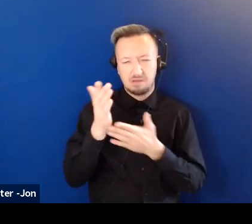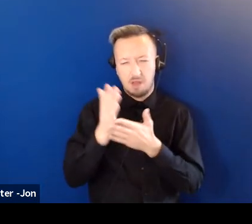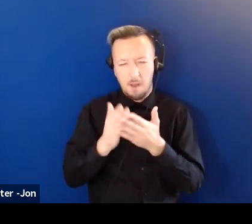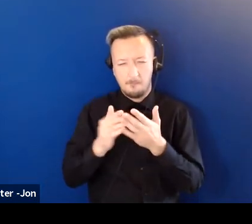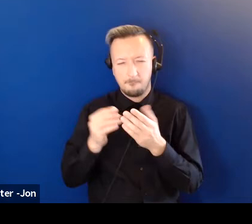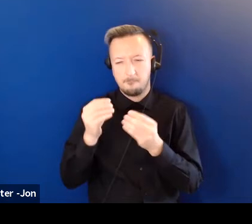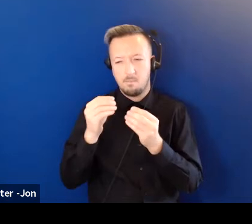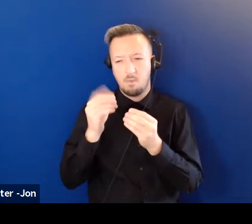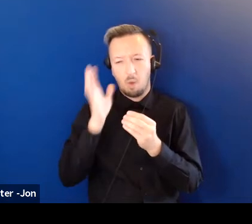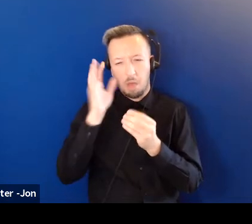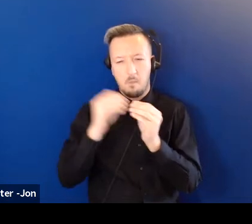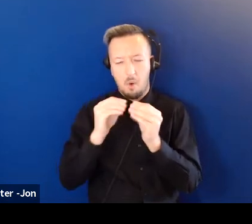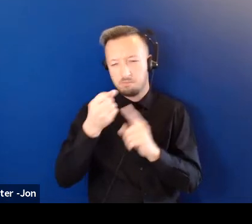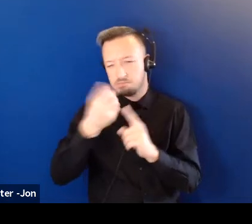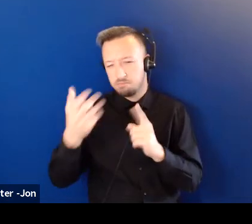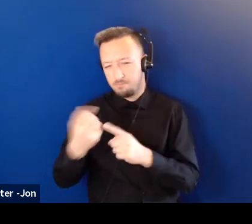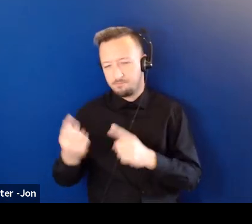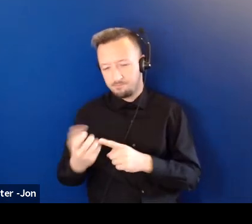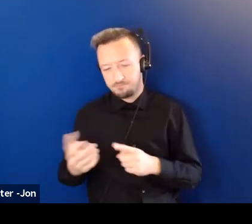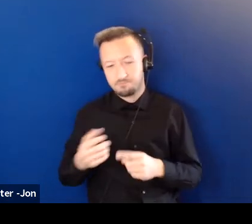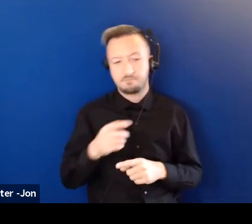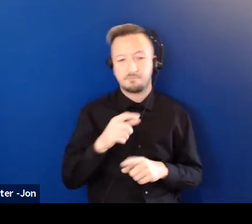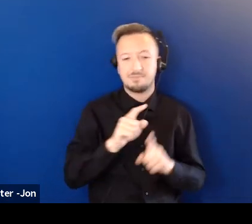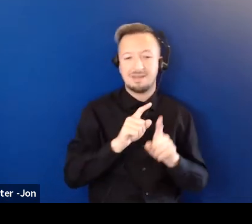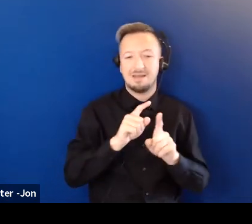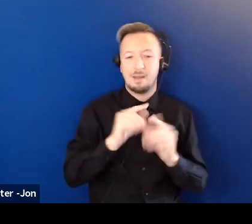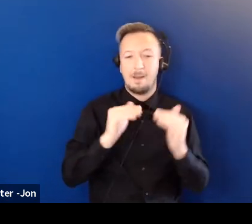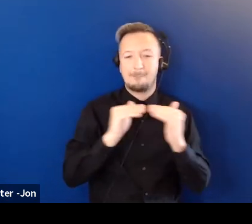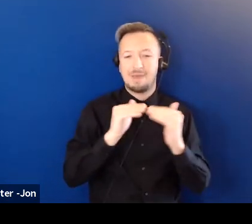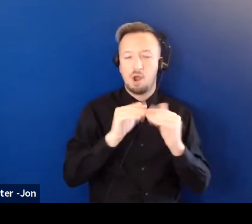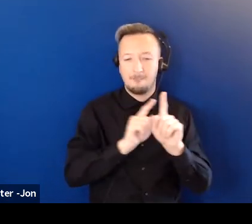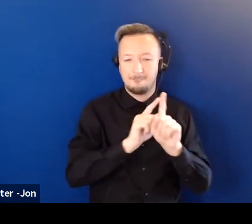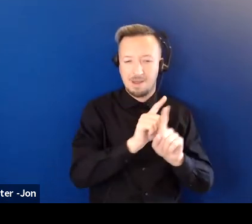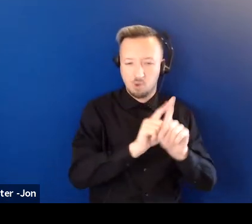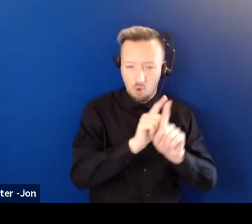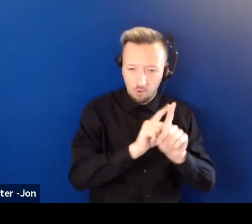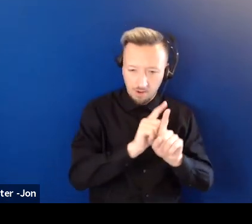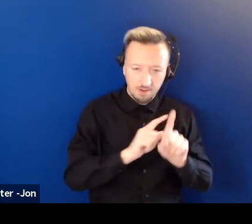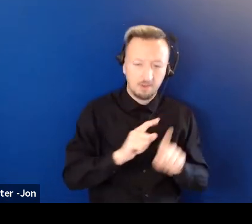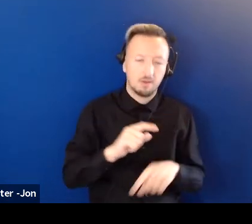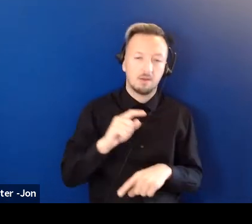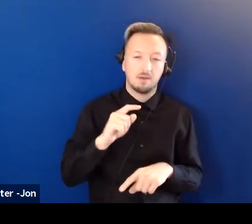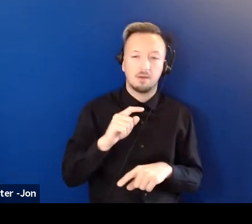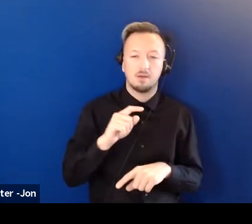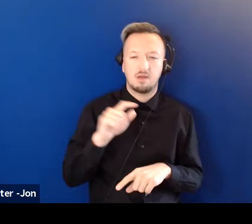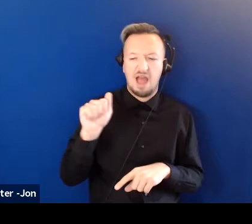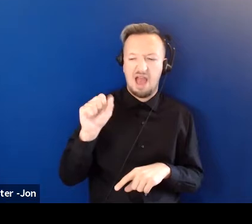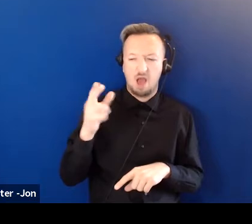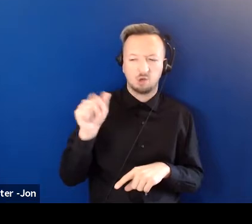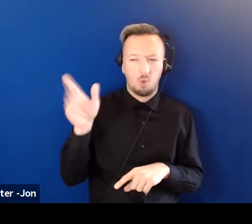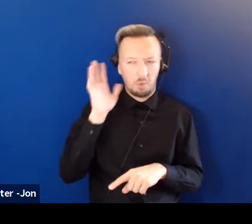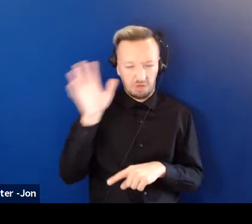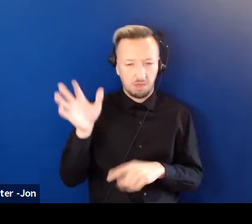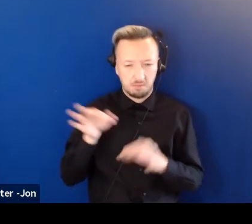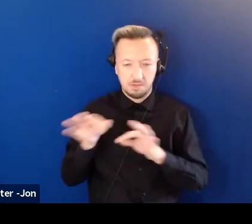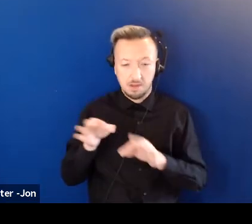moment, some peer mentoring through the EQUIP program that Aja will touch on a little bit, and then